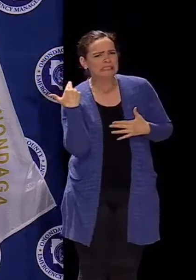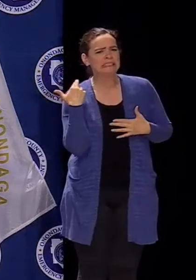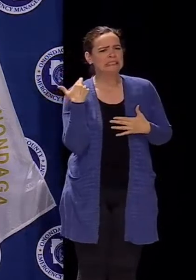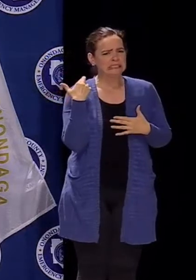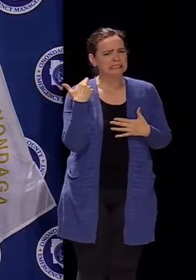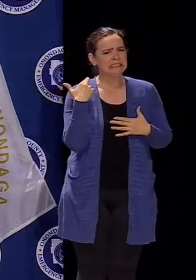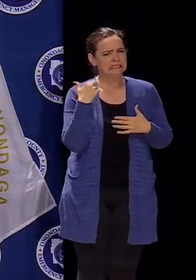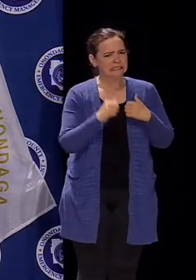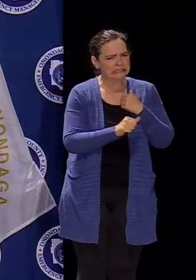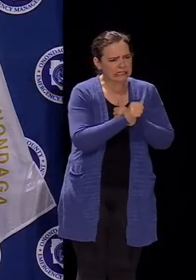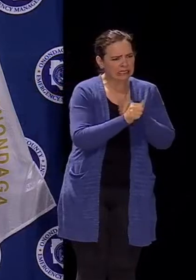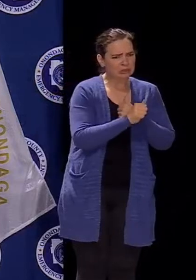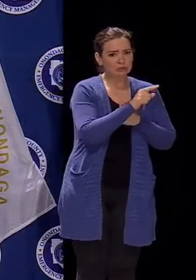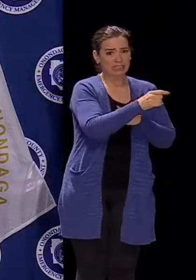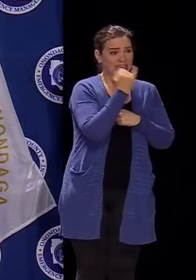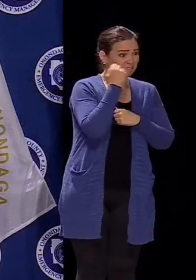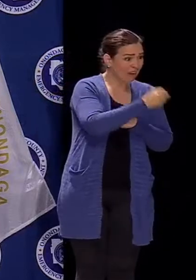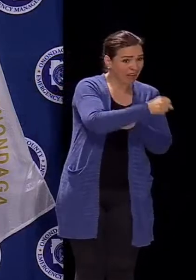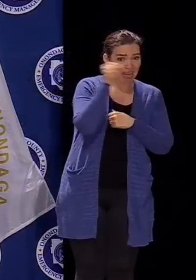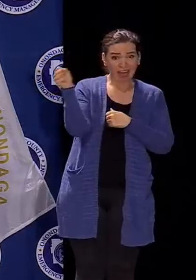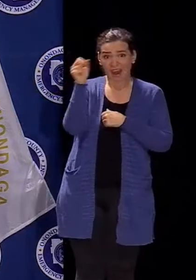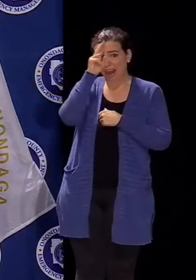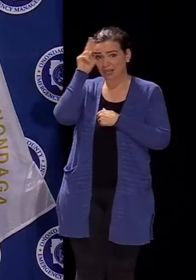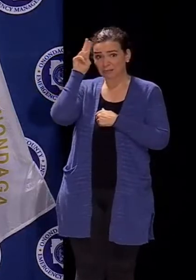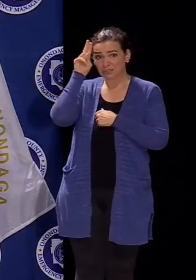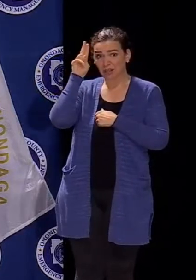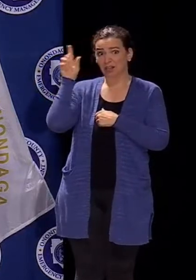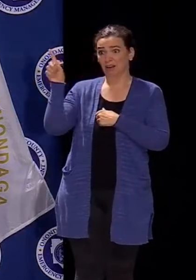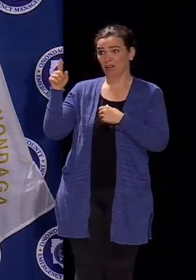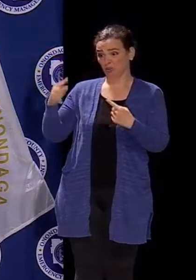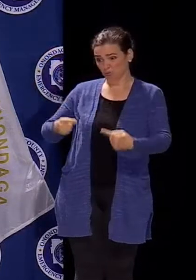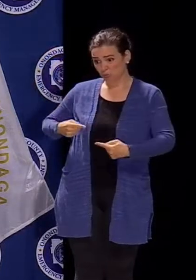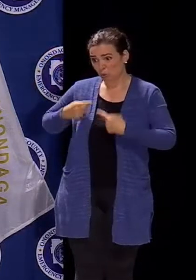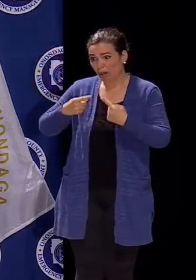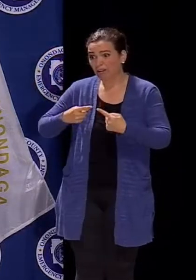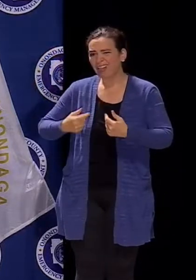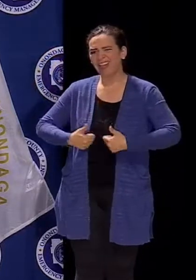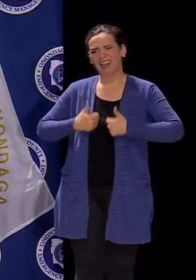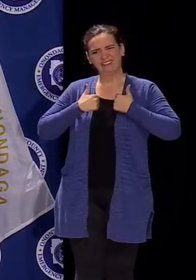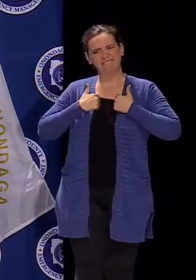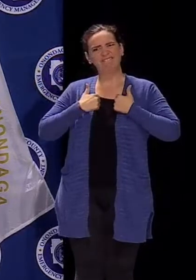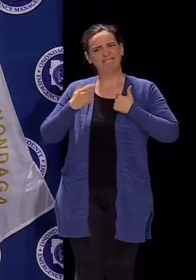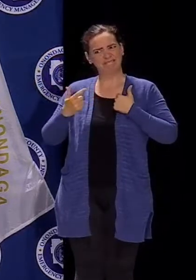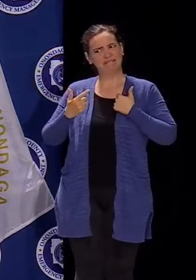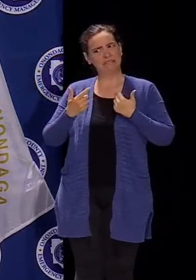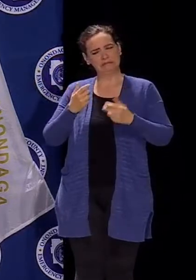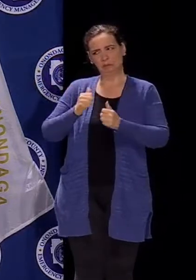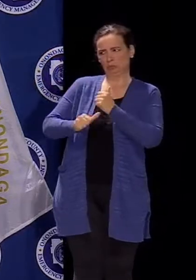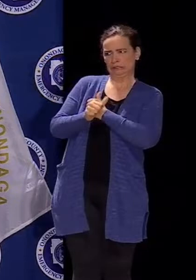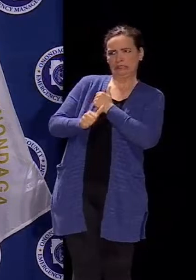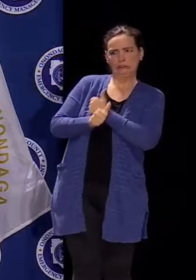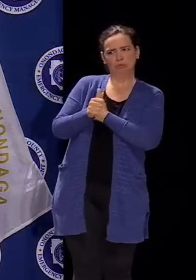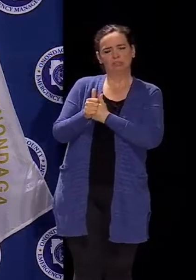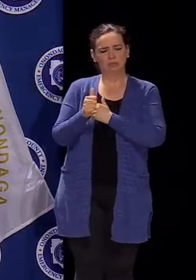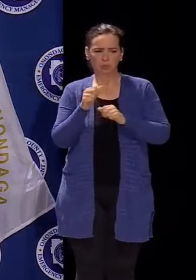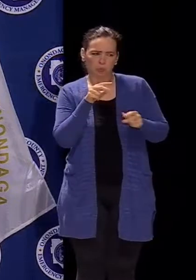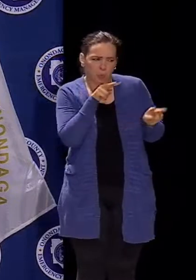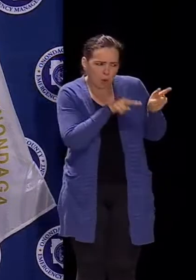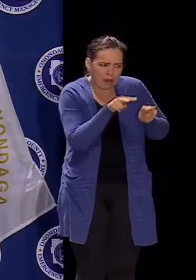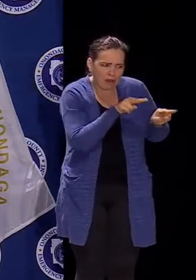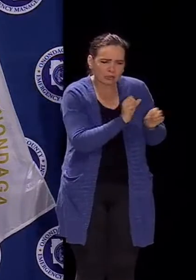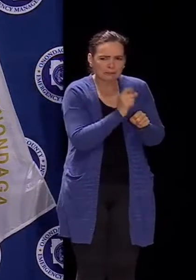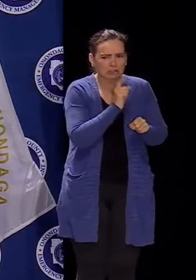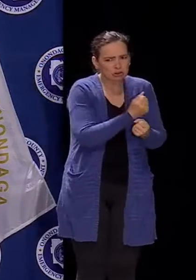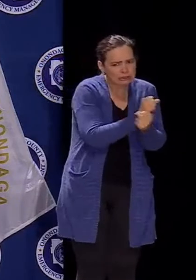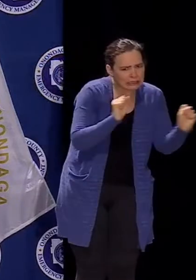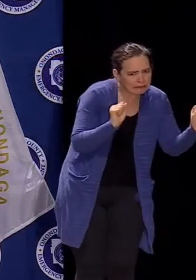hospitalization, and then we know from there folks go to the ICU, and then they're in a real fight. So we need